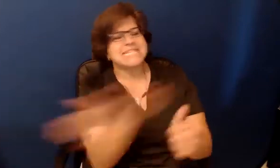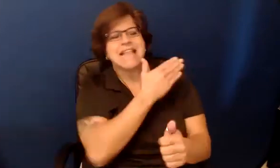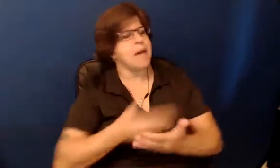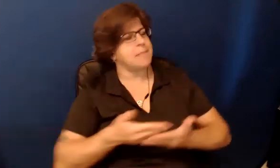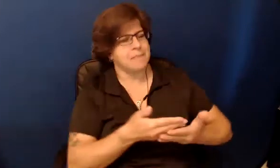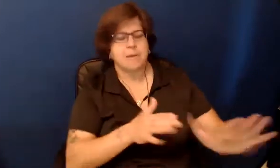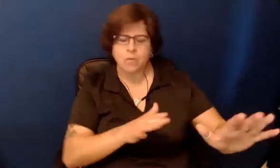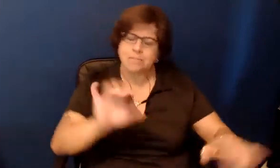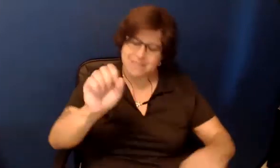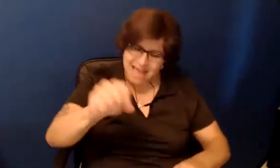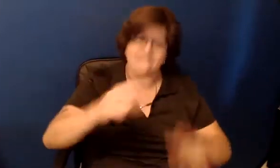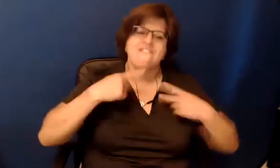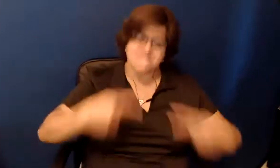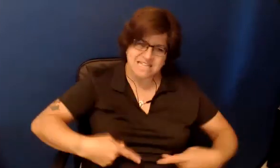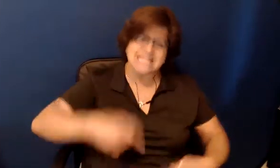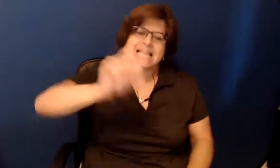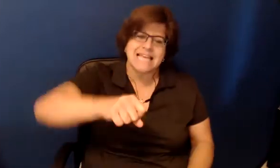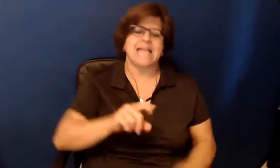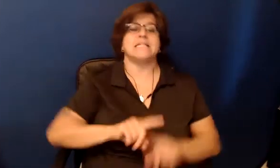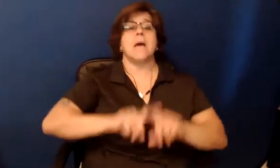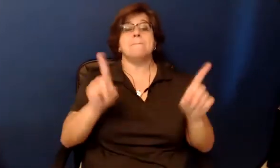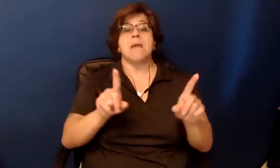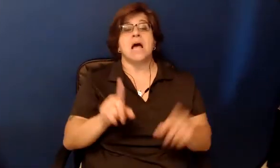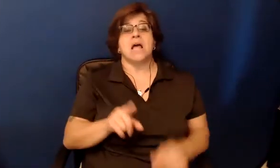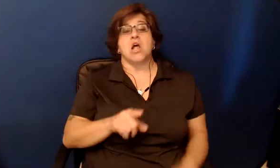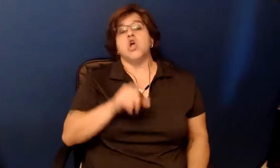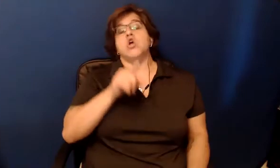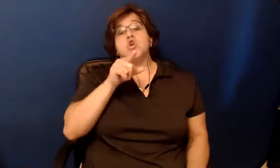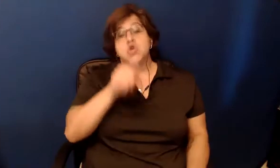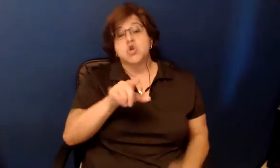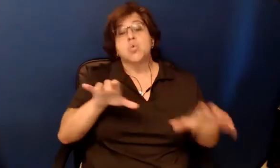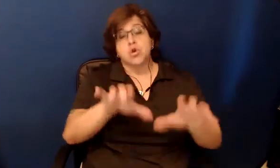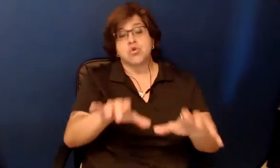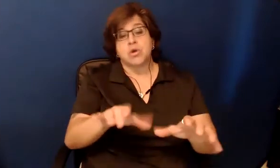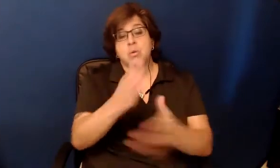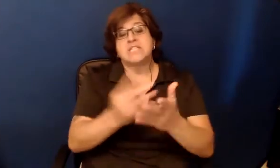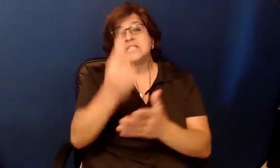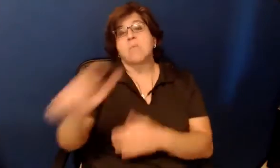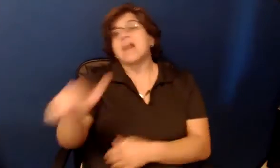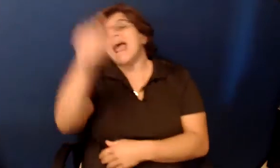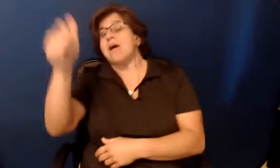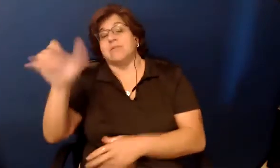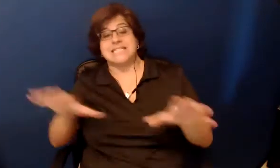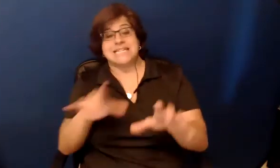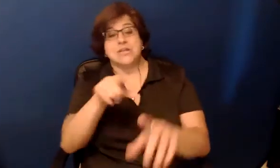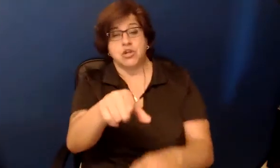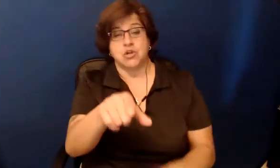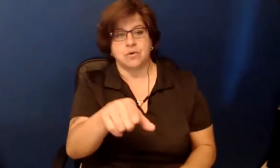not slap that child. You did. But you were only doing what had been done to you. He